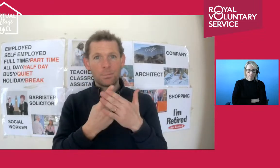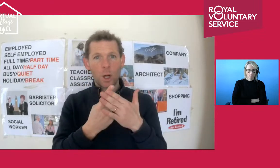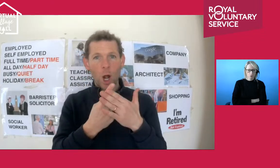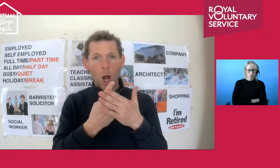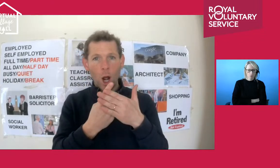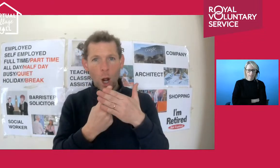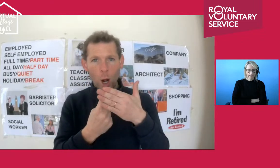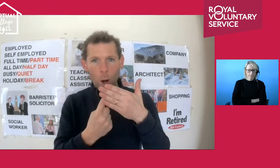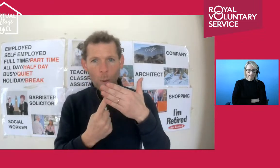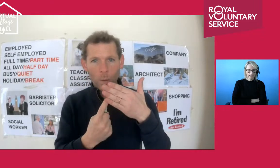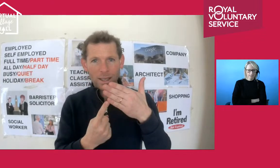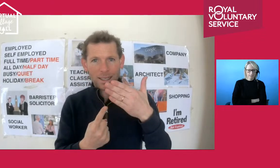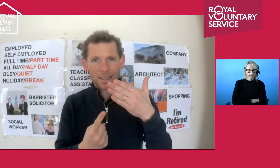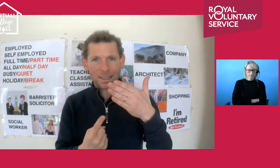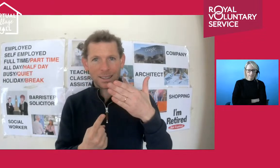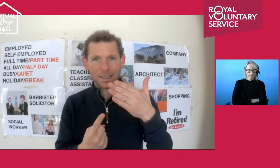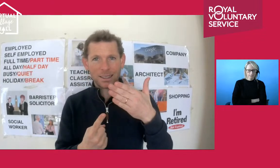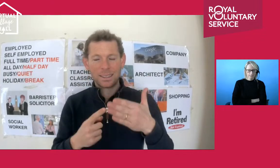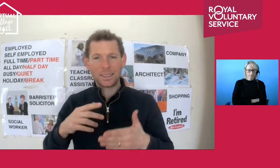I'm an only